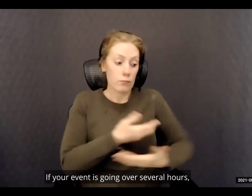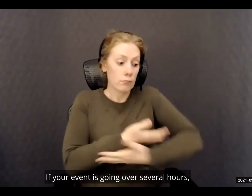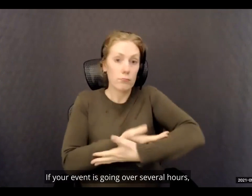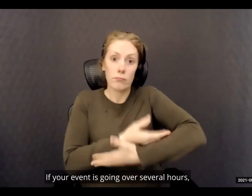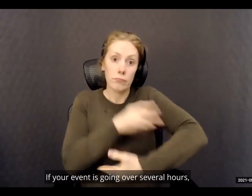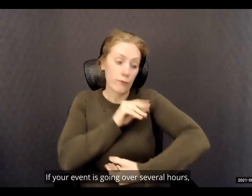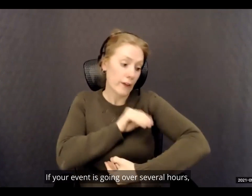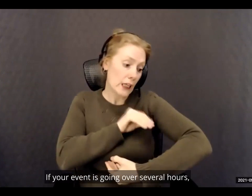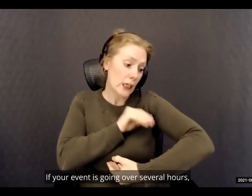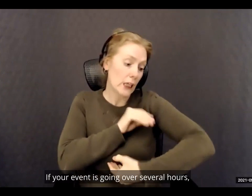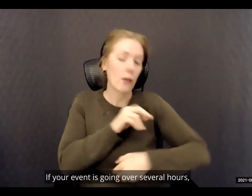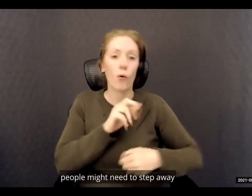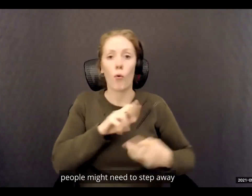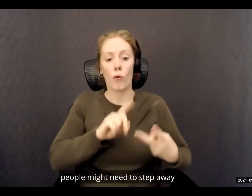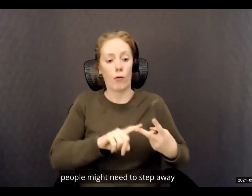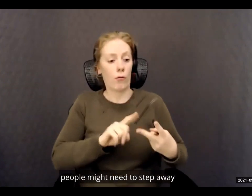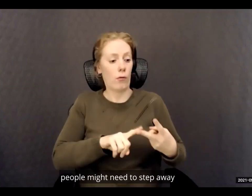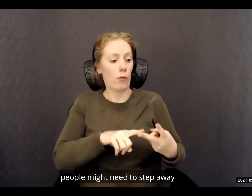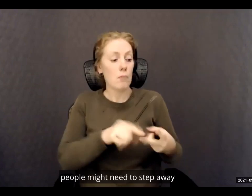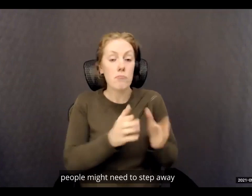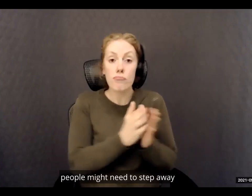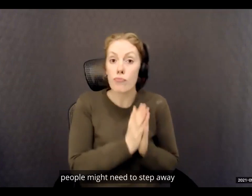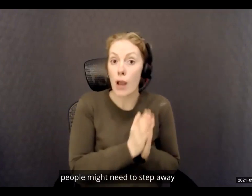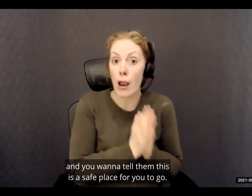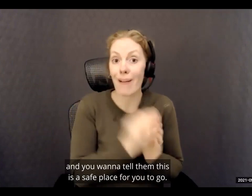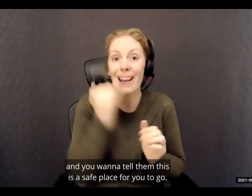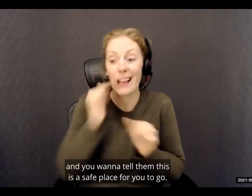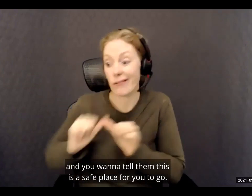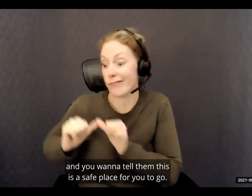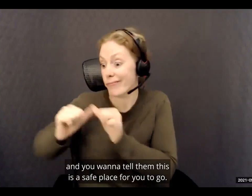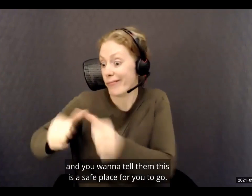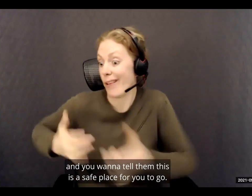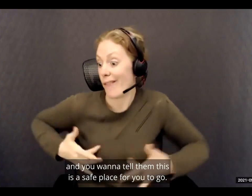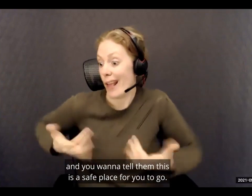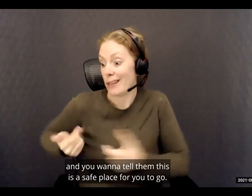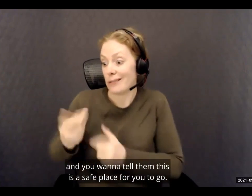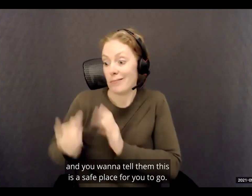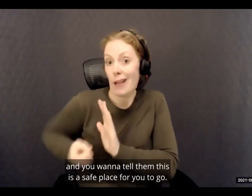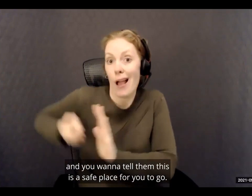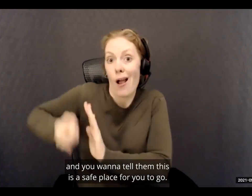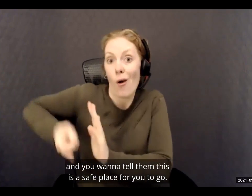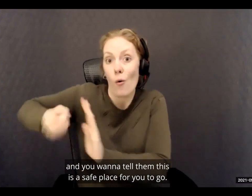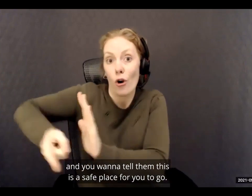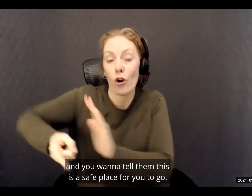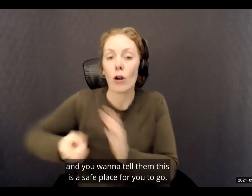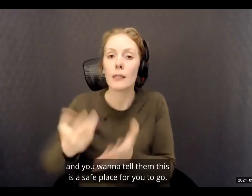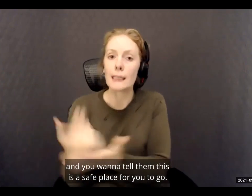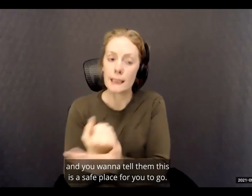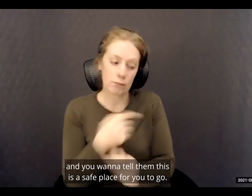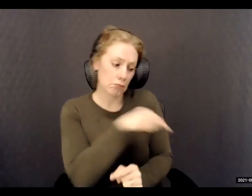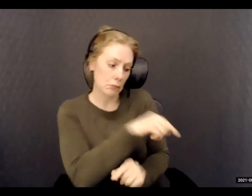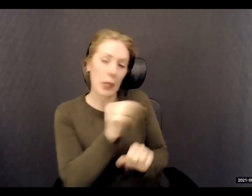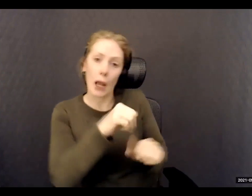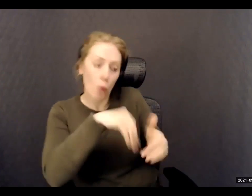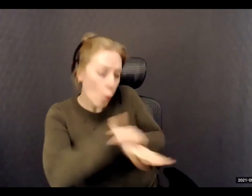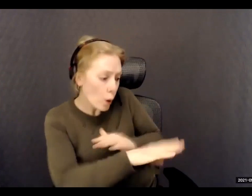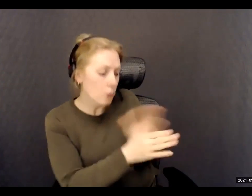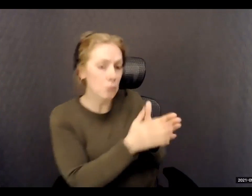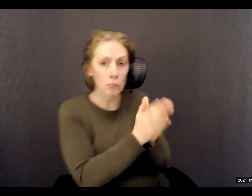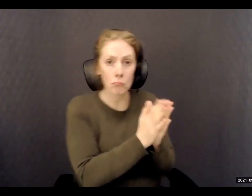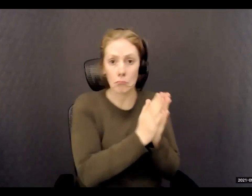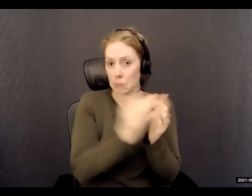over several hours, people might need to step away and you wanna tell them this is a safe place for you to go.